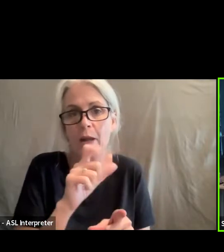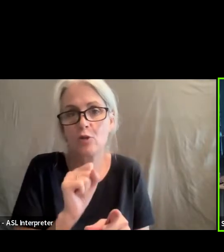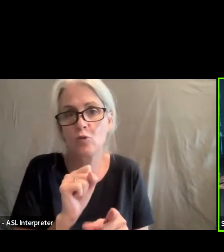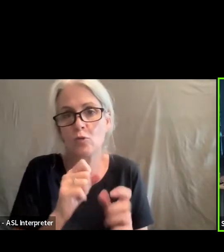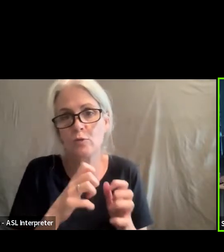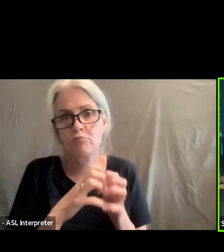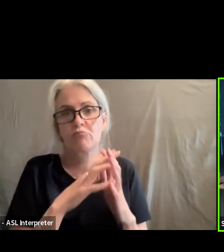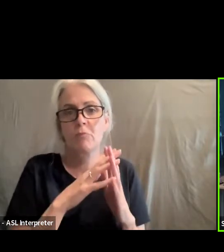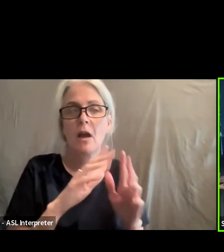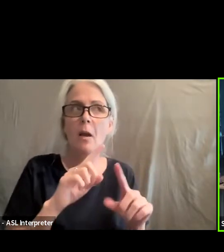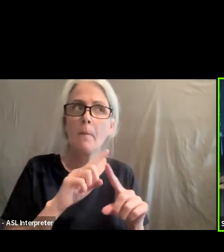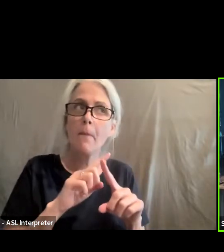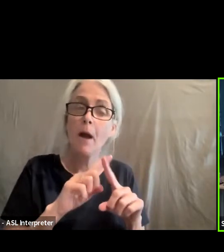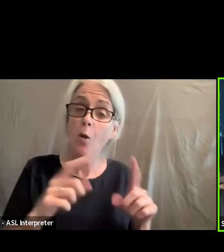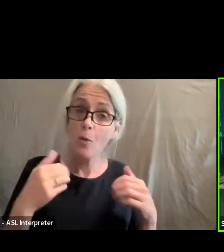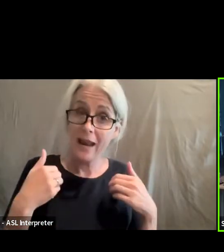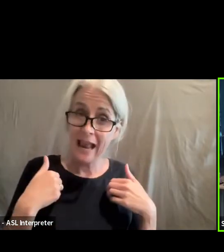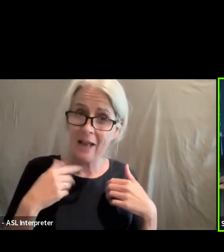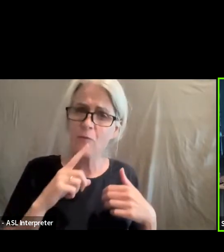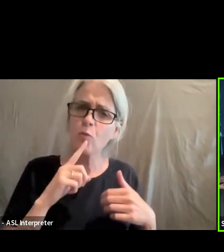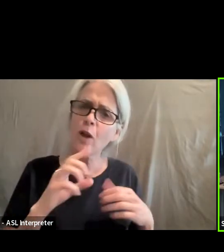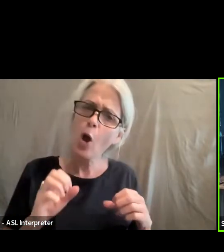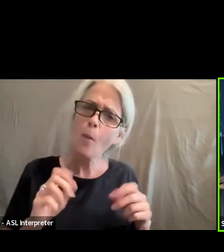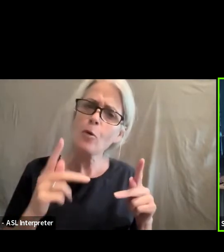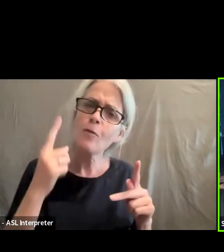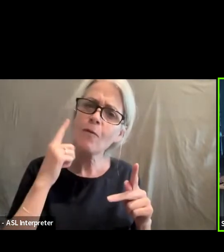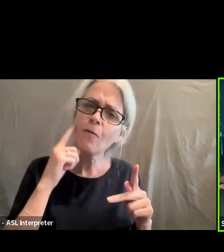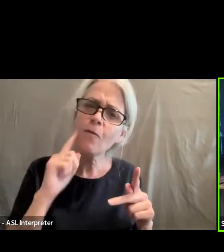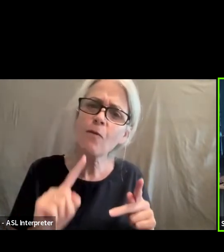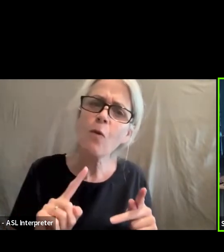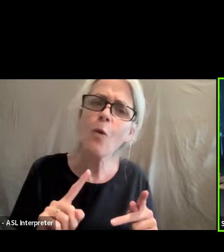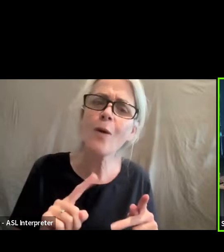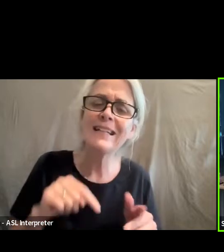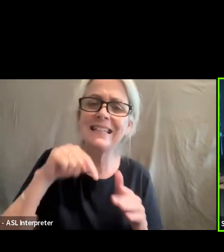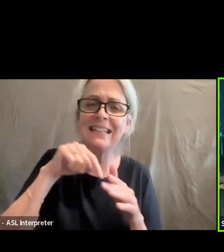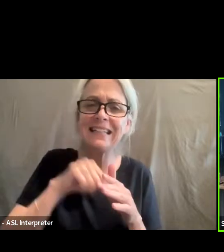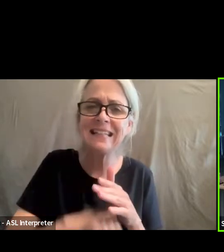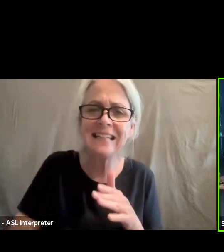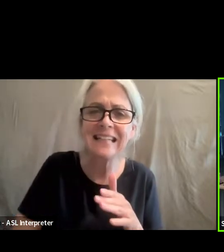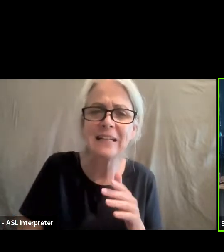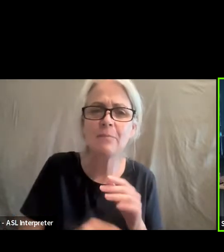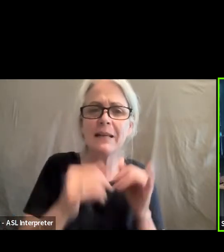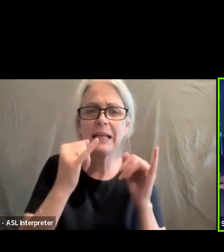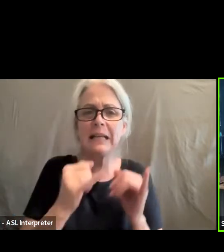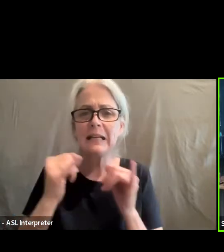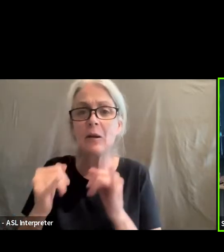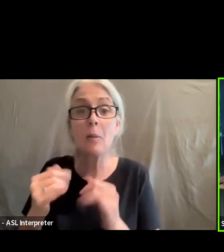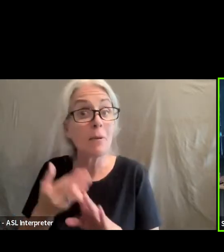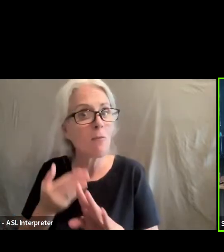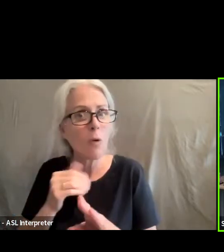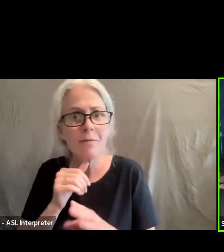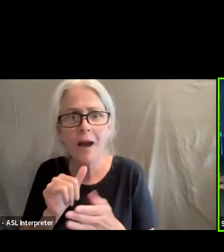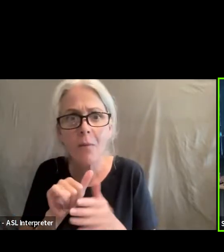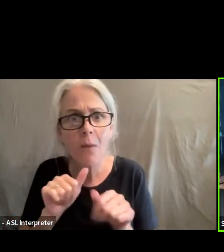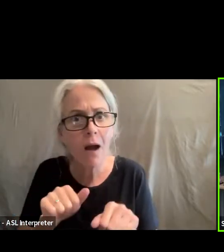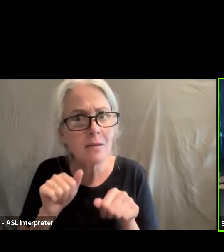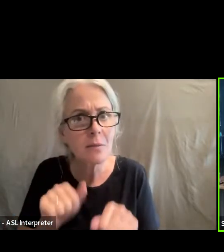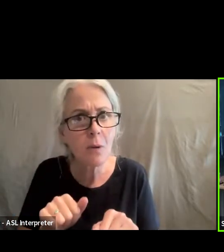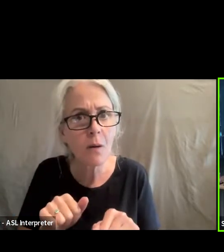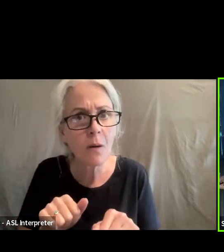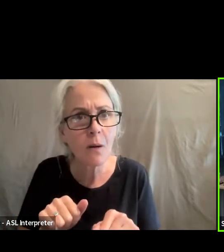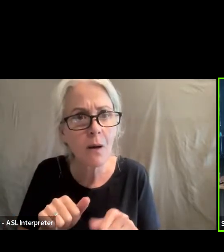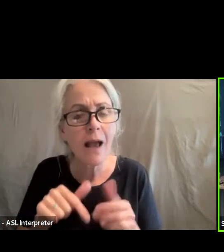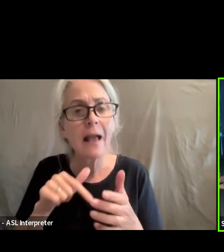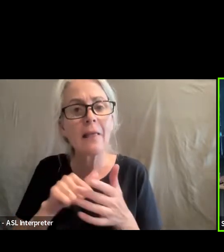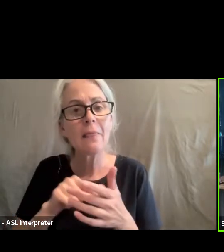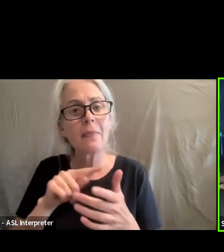we've been talking about. I think we do have this real opportunity for like deep personalization that's honestly just not been possible in this at the scale that we've been that these